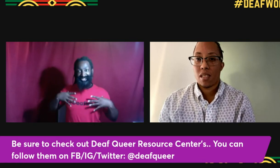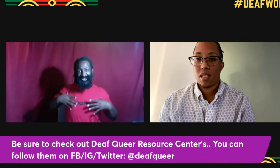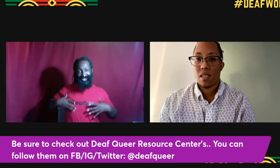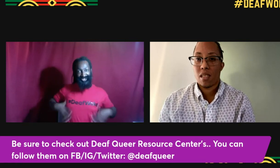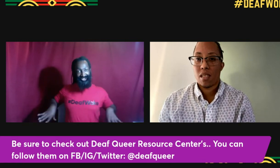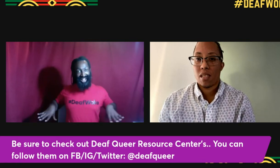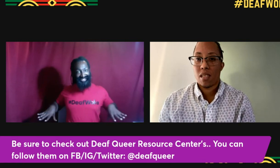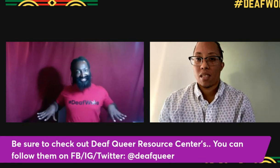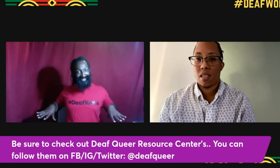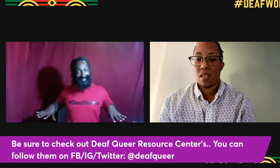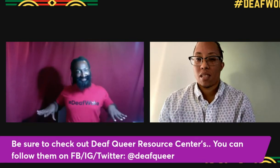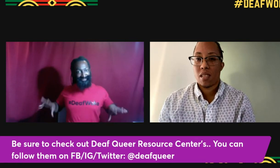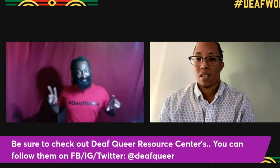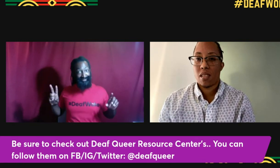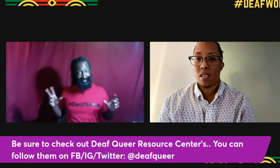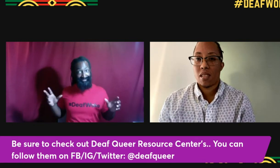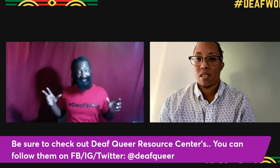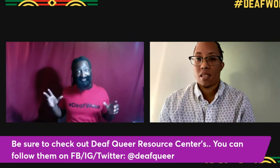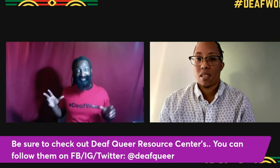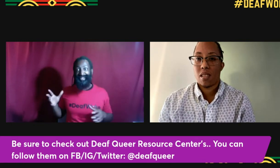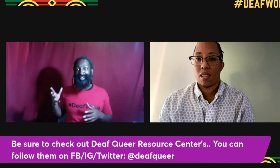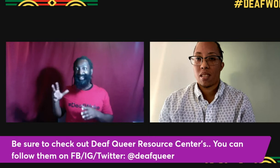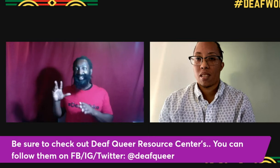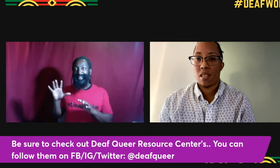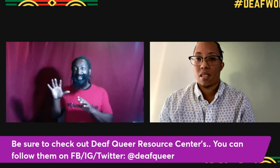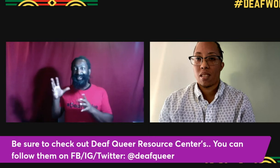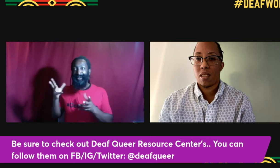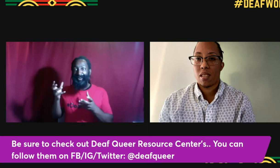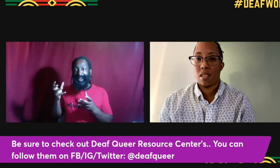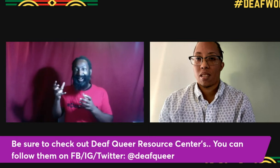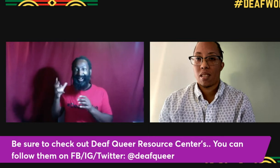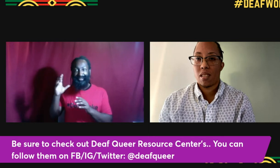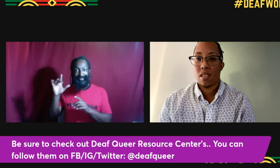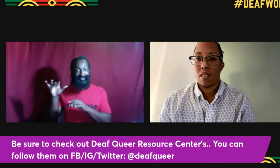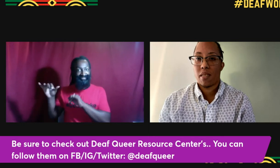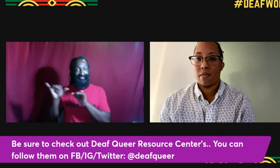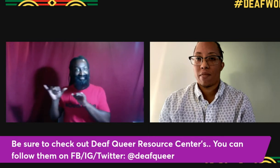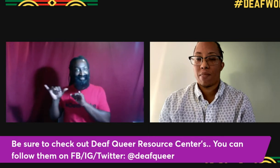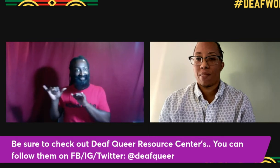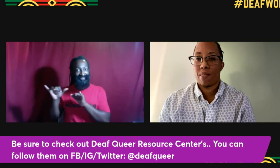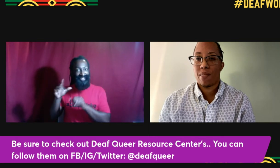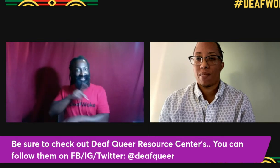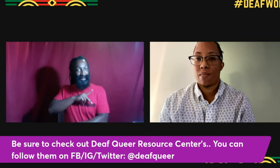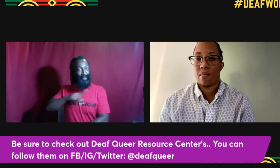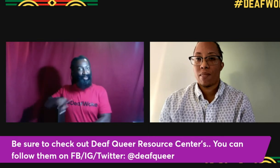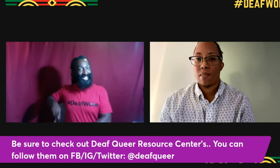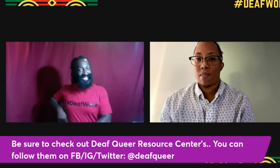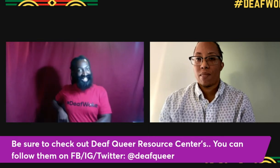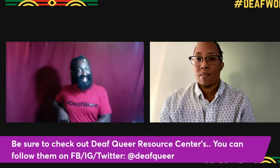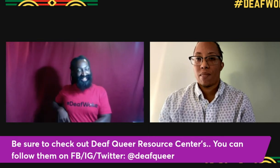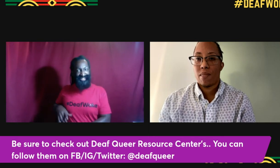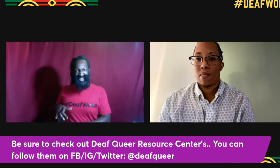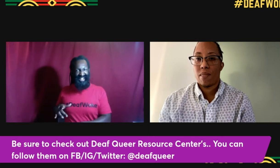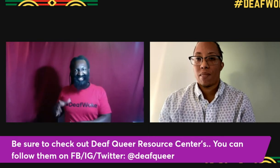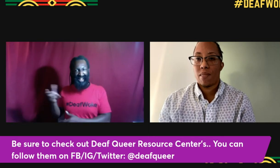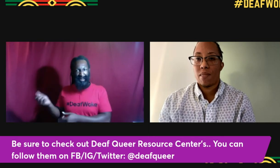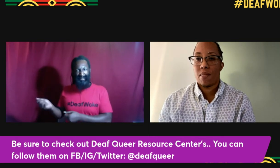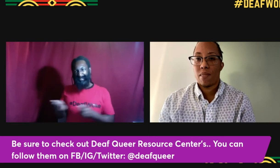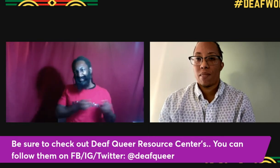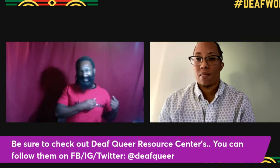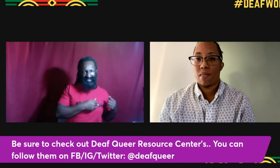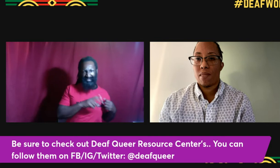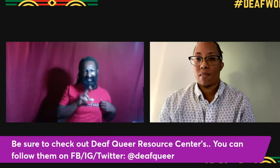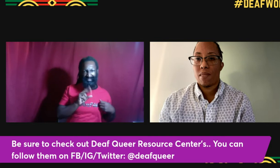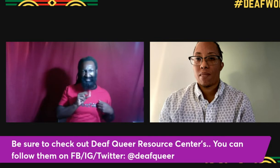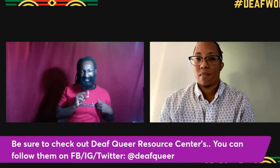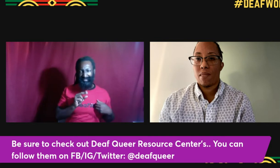World, Disneyland, and her son saw a Disney princess dress and was like,